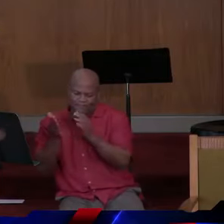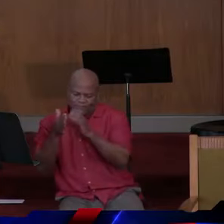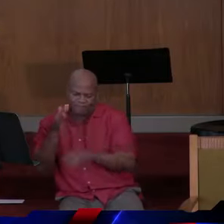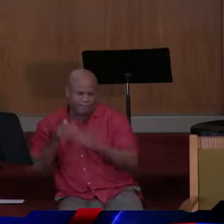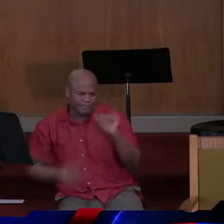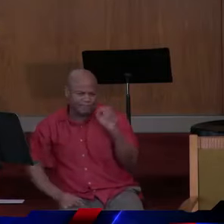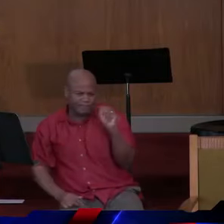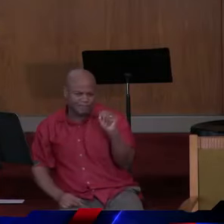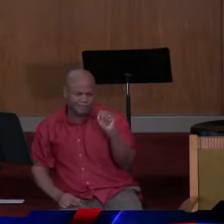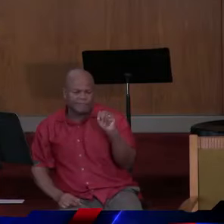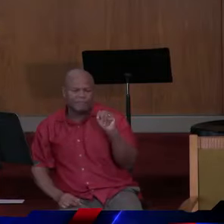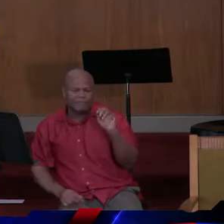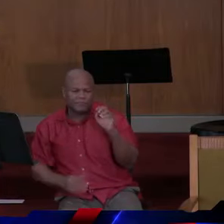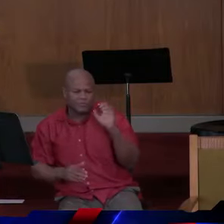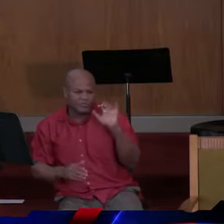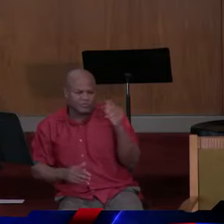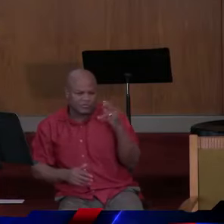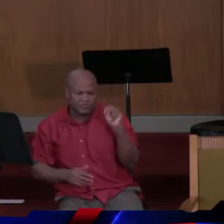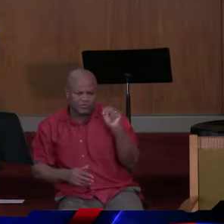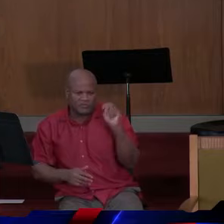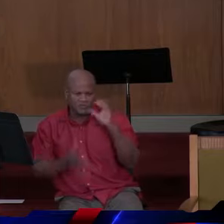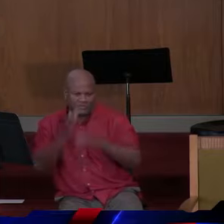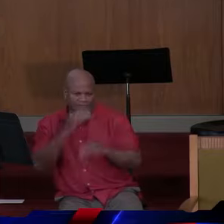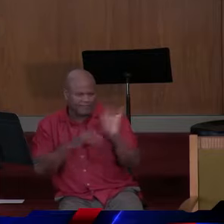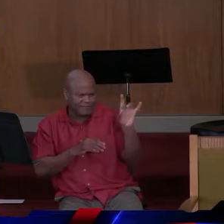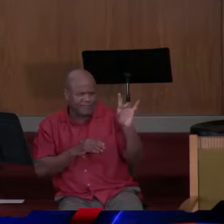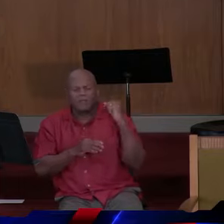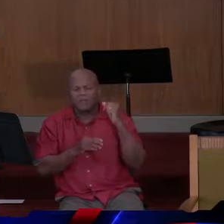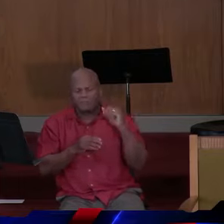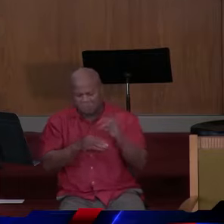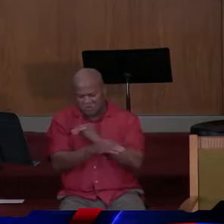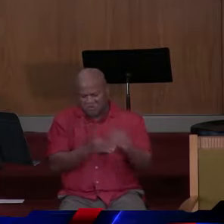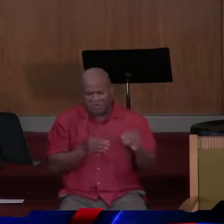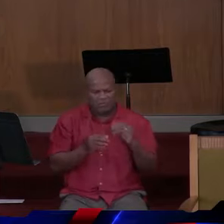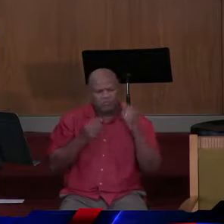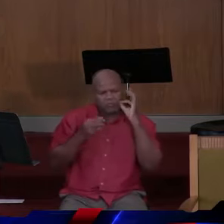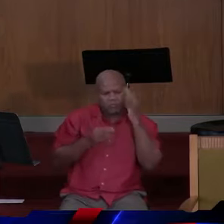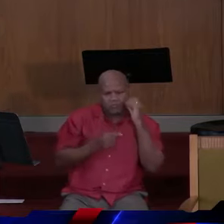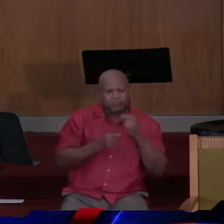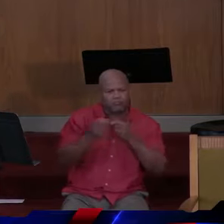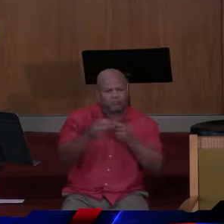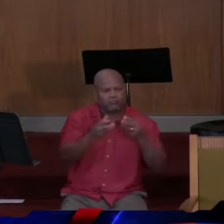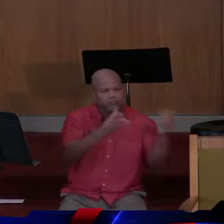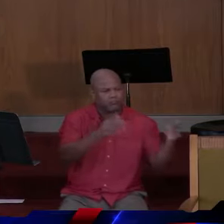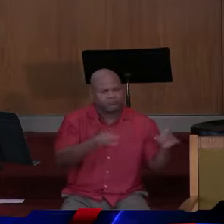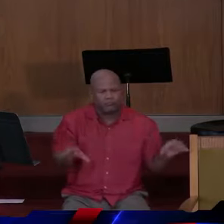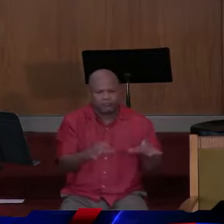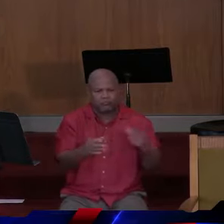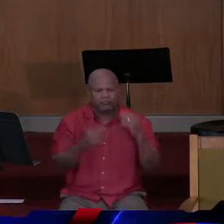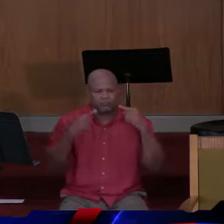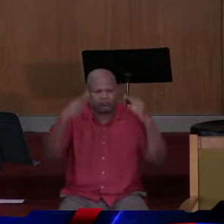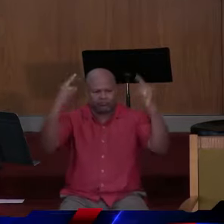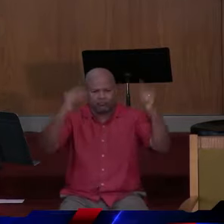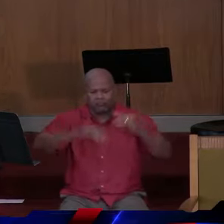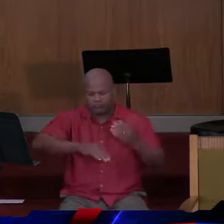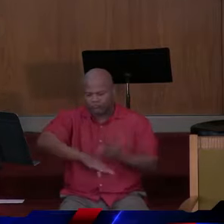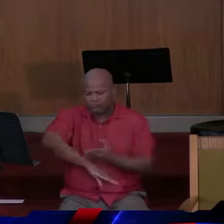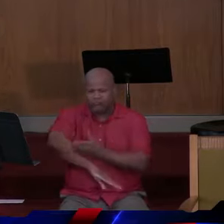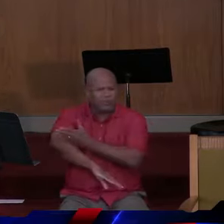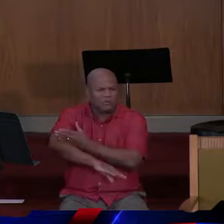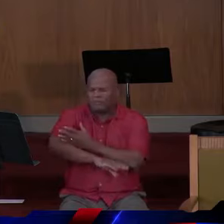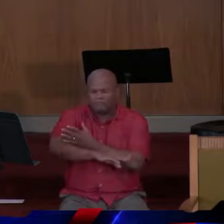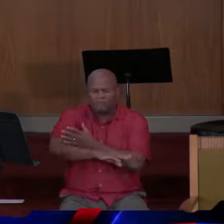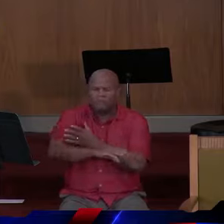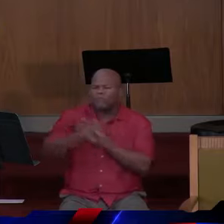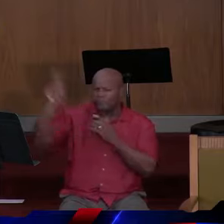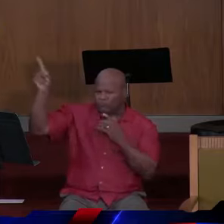a successful, productive ministry. But I stop by to tell you that we are blessed for fruitfulness. But God is more concerned about who